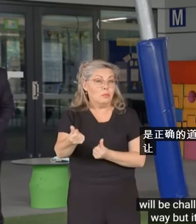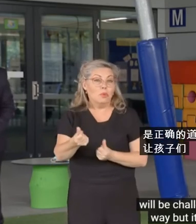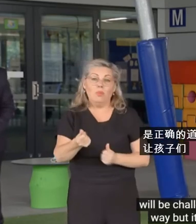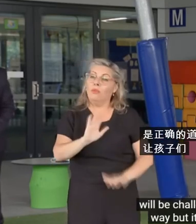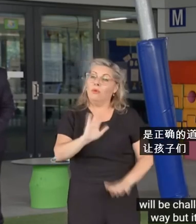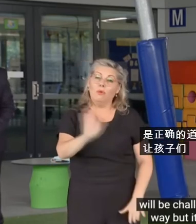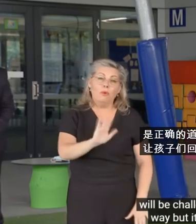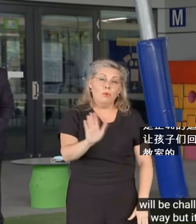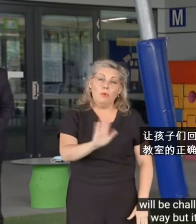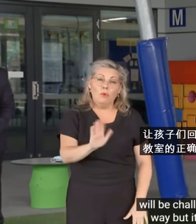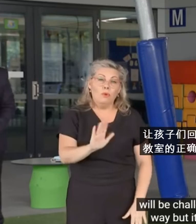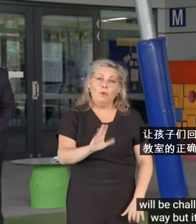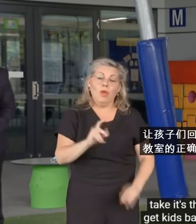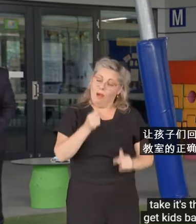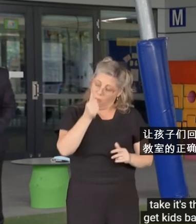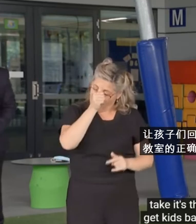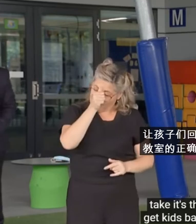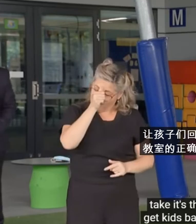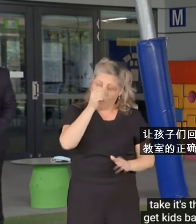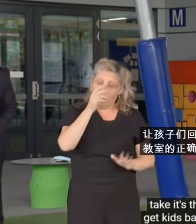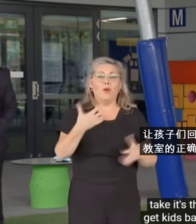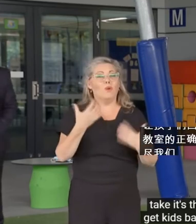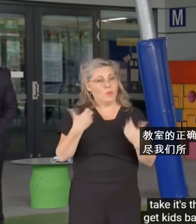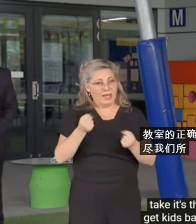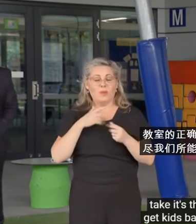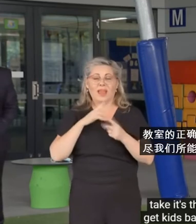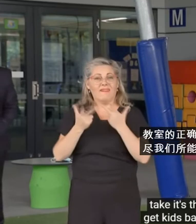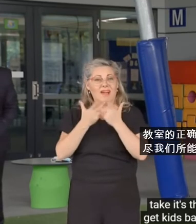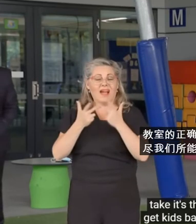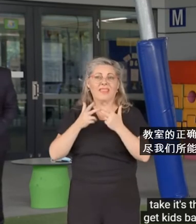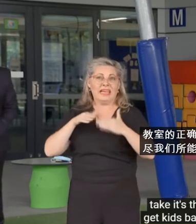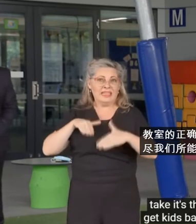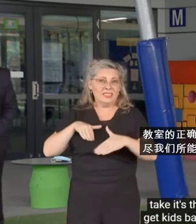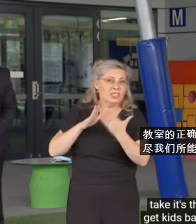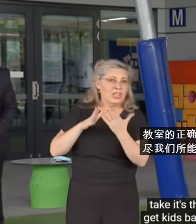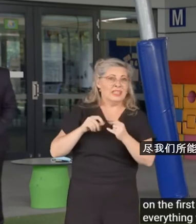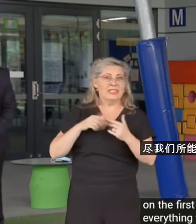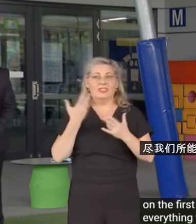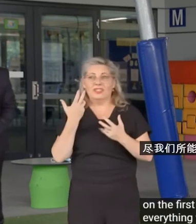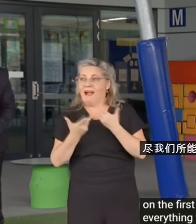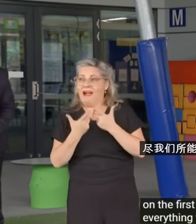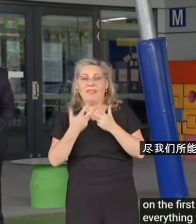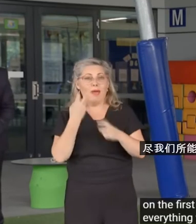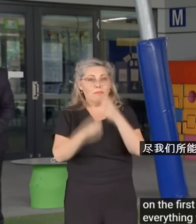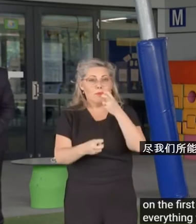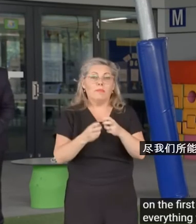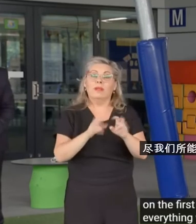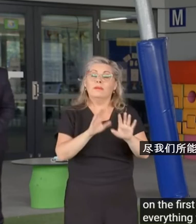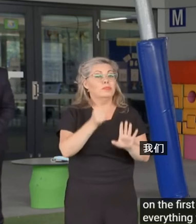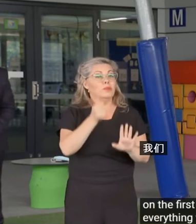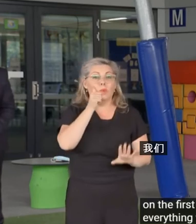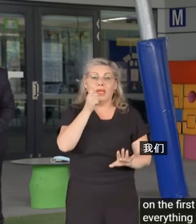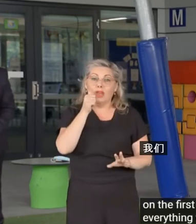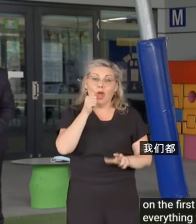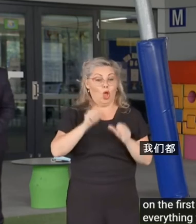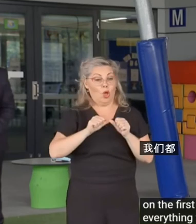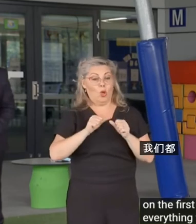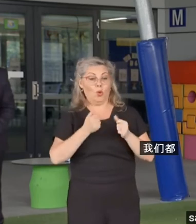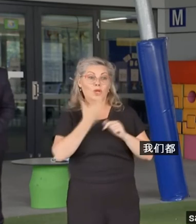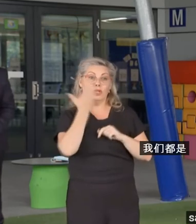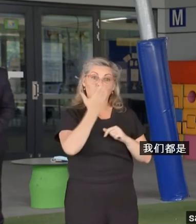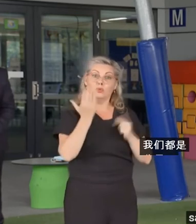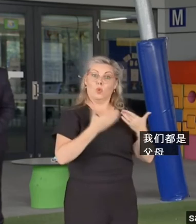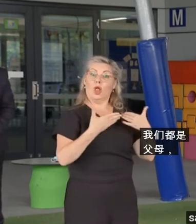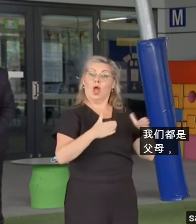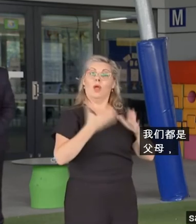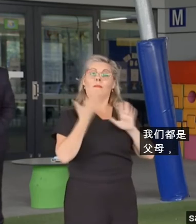right decision to get kids back in the classroom on the first day, and we've done everything we can to do so in a safe way. As Minister Mitchell has